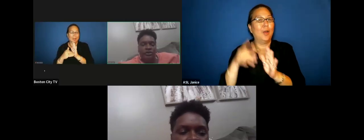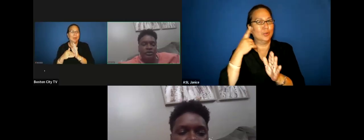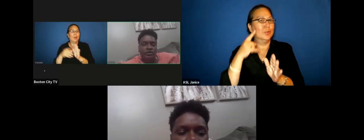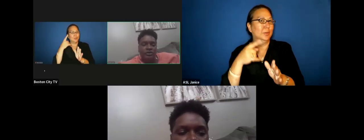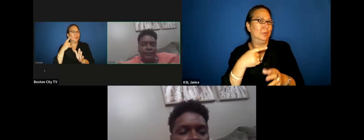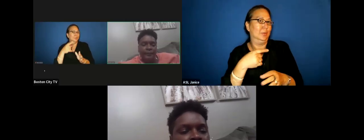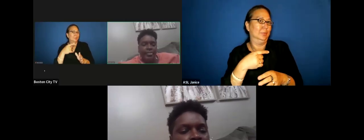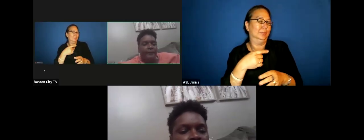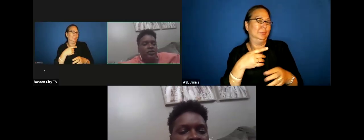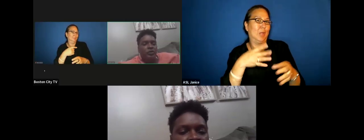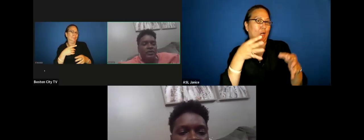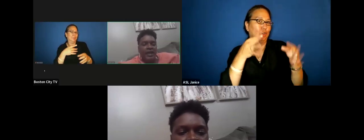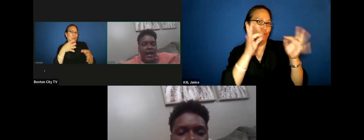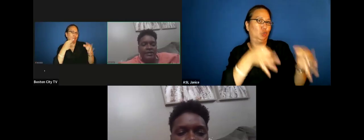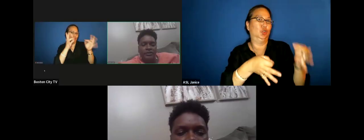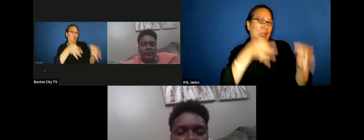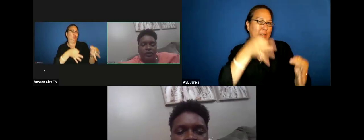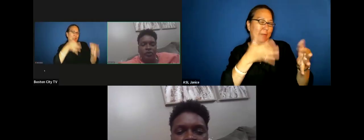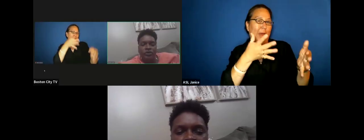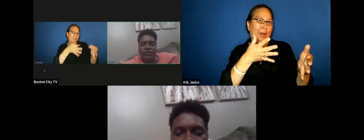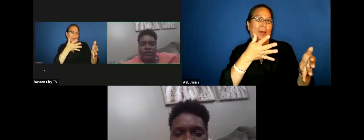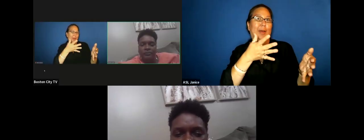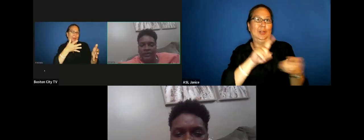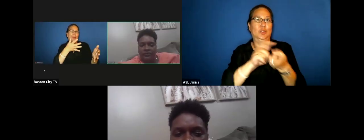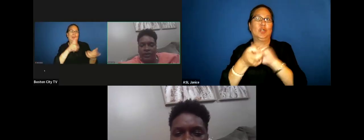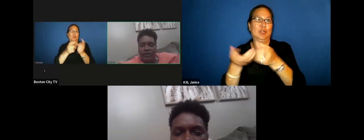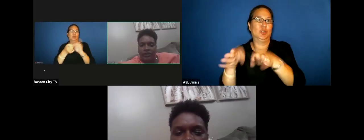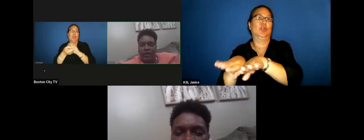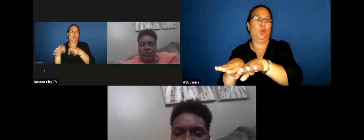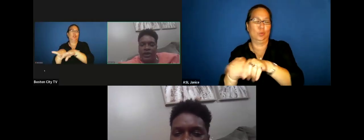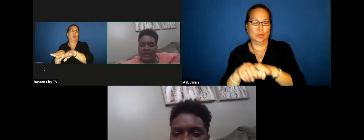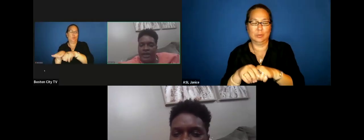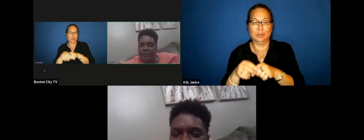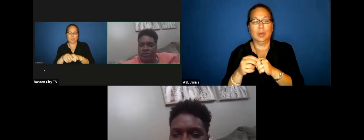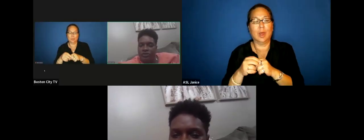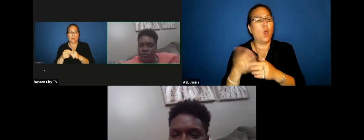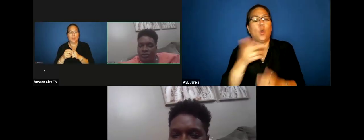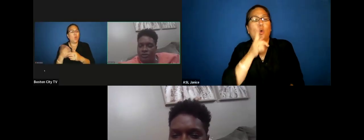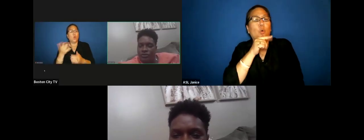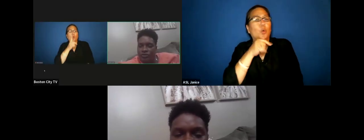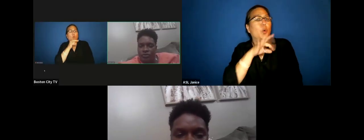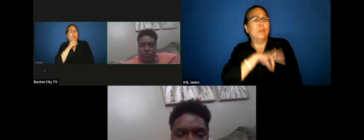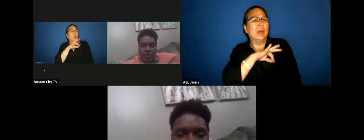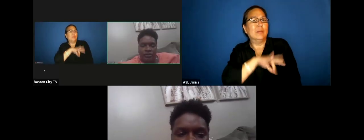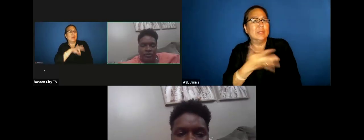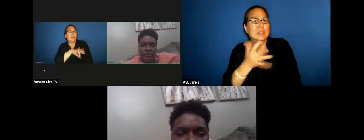and mergers. So we must ask, who is really benefiting? What has happened to students whose schools were closed?